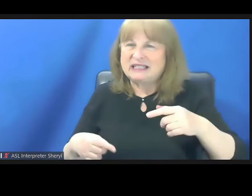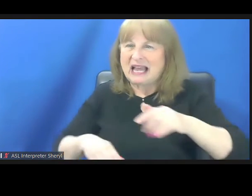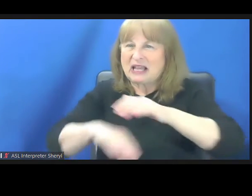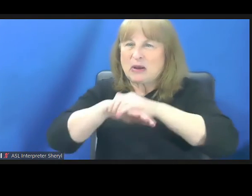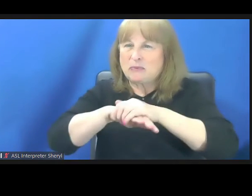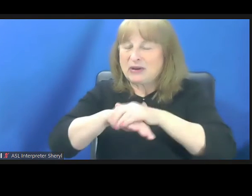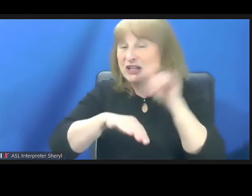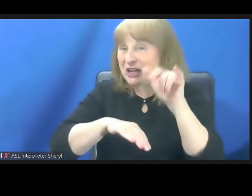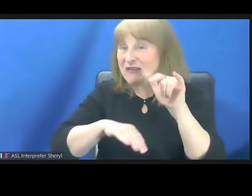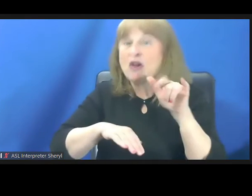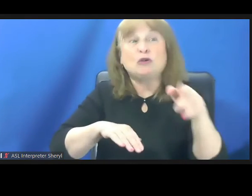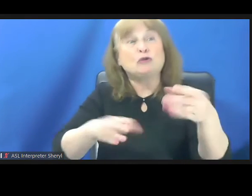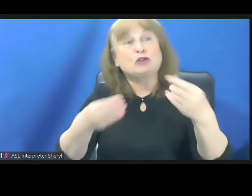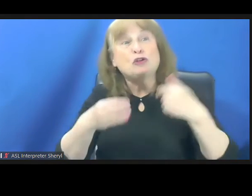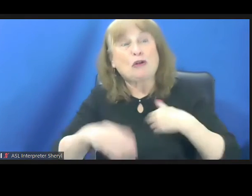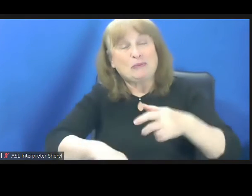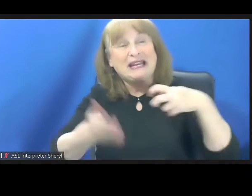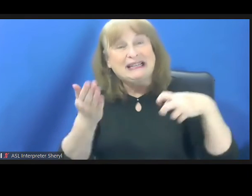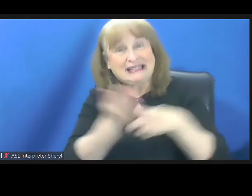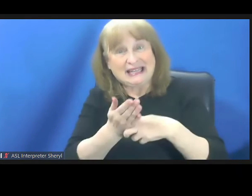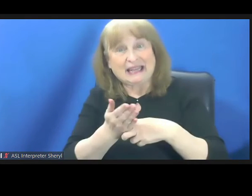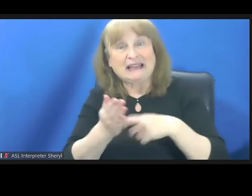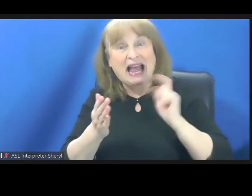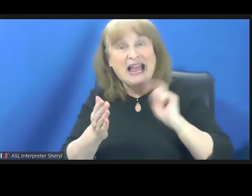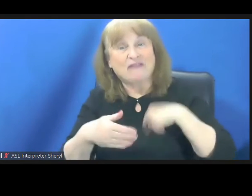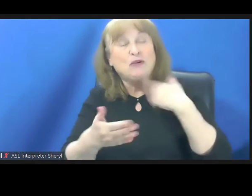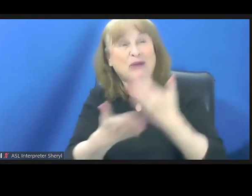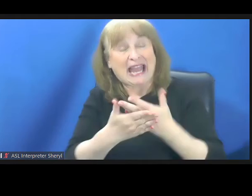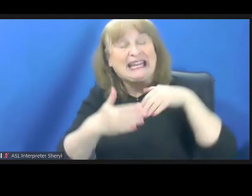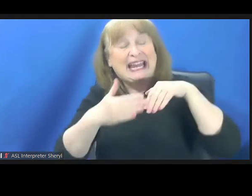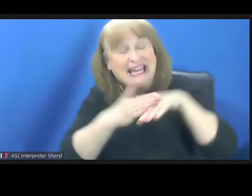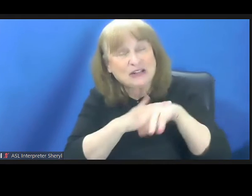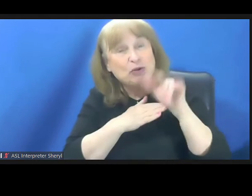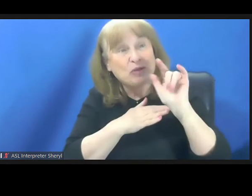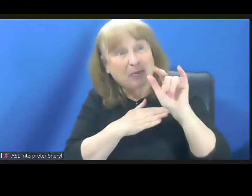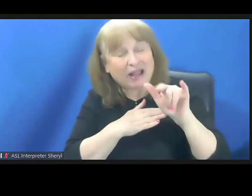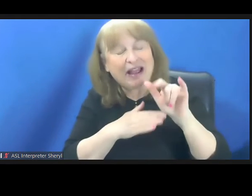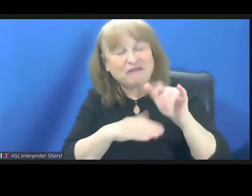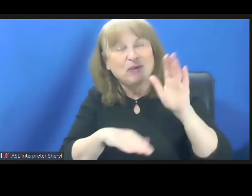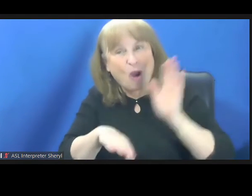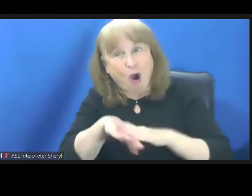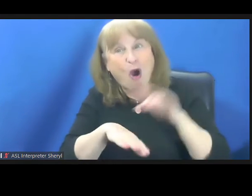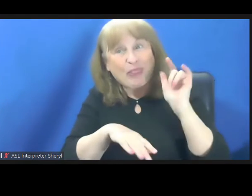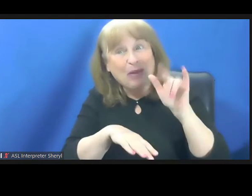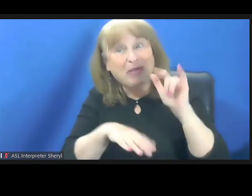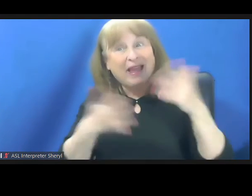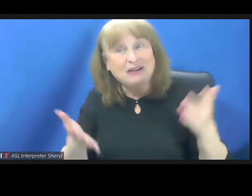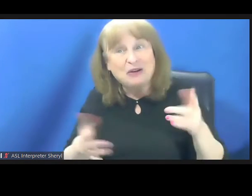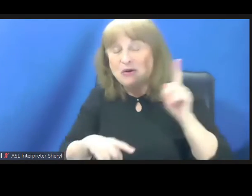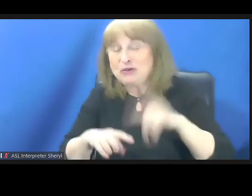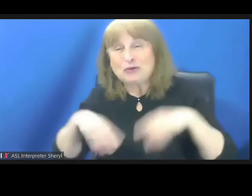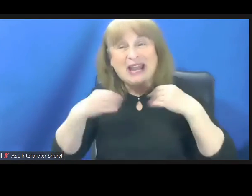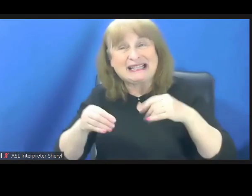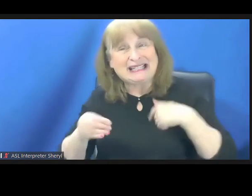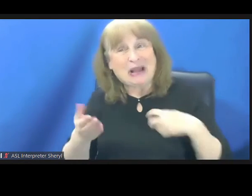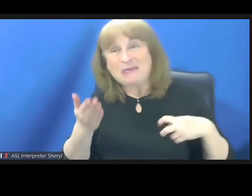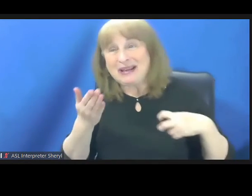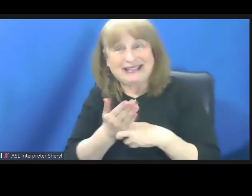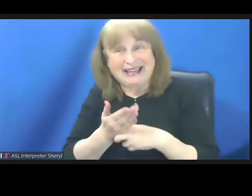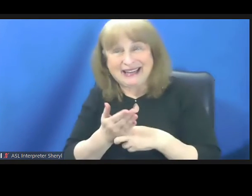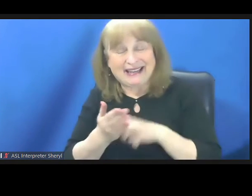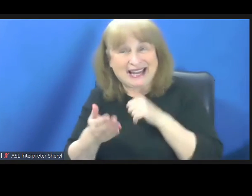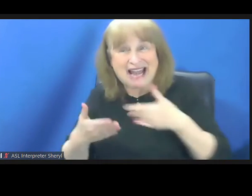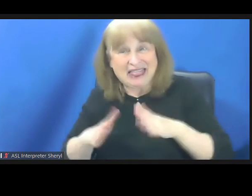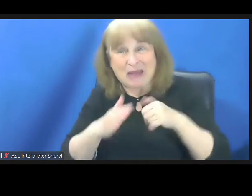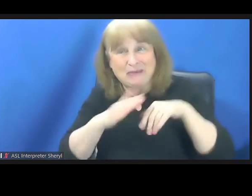you sold me a ticket, you have to get me to the plane. You have to get me on the flight. You can't sell a ticket and not be able,